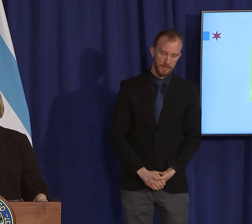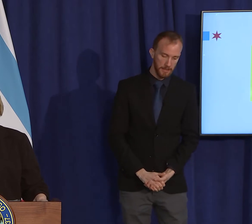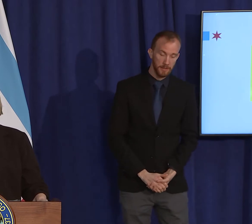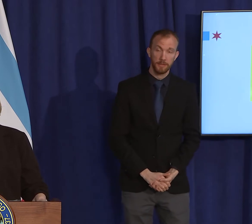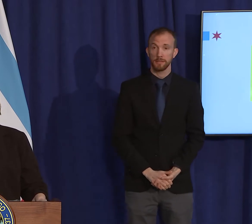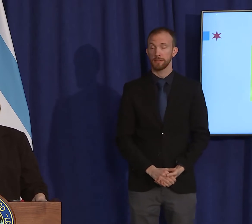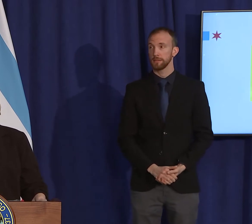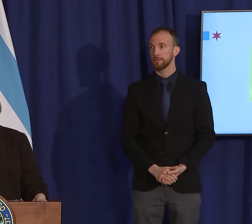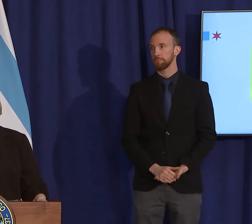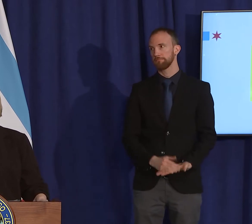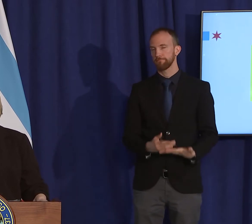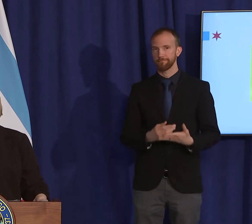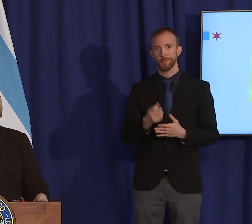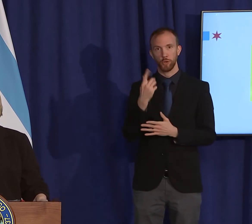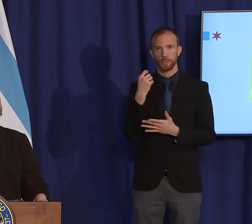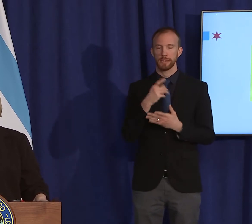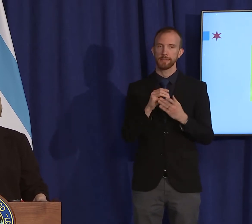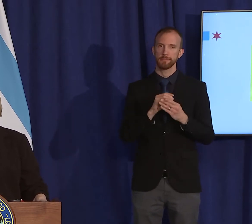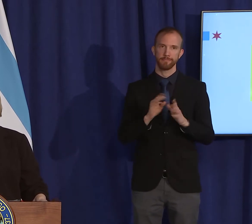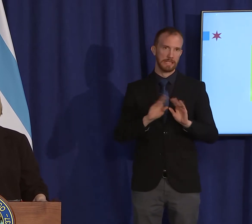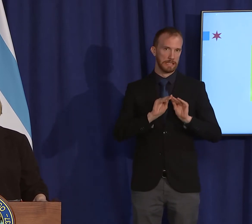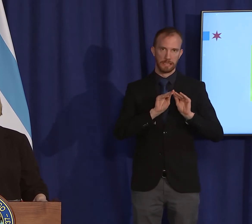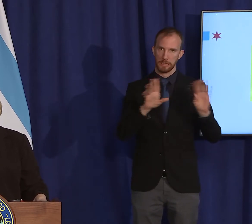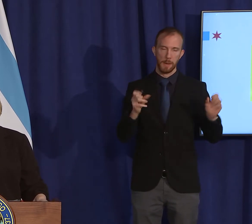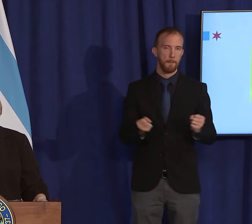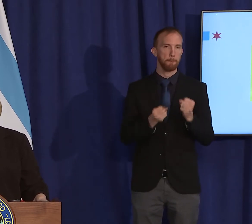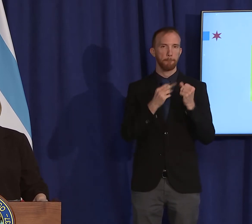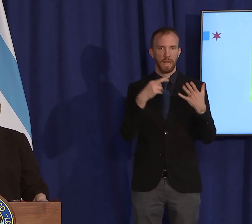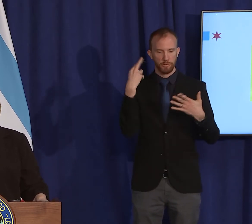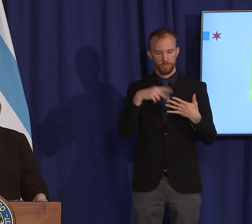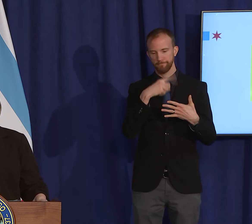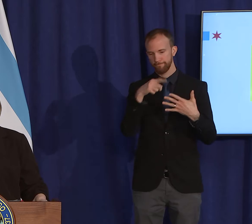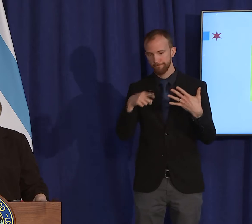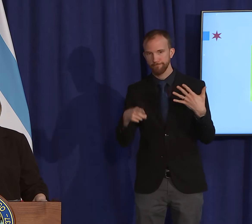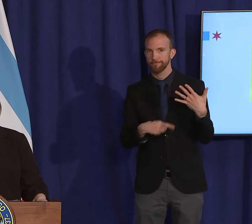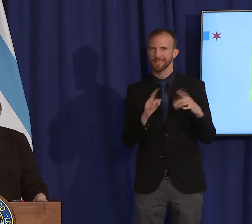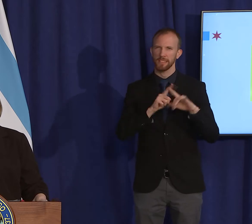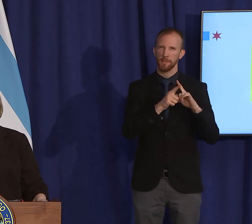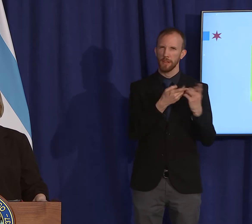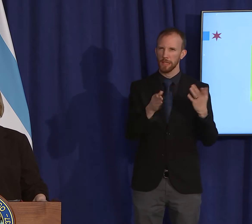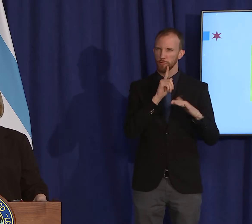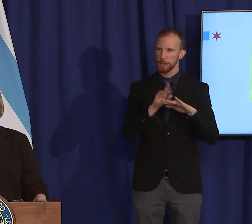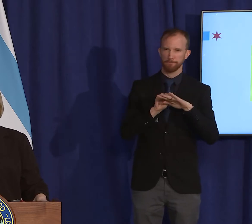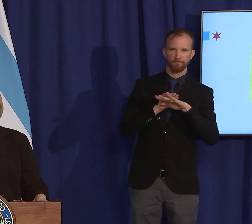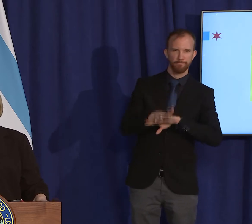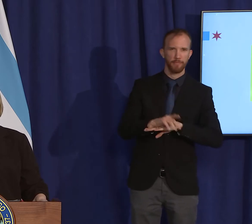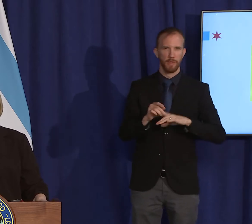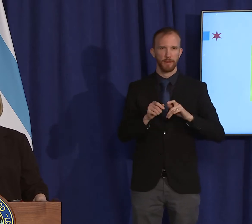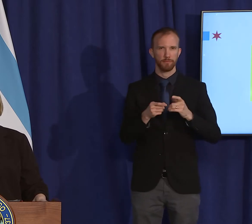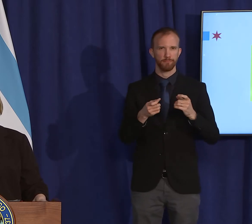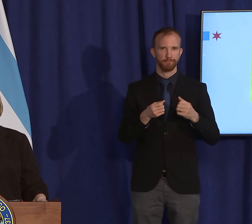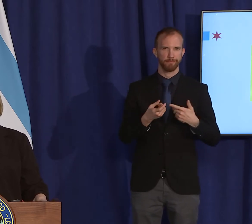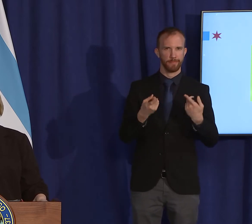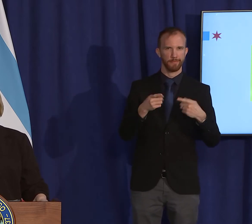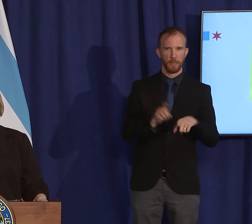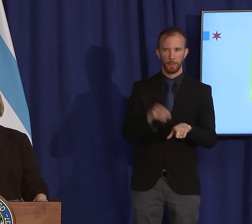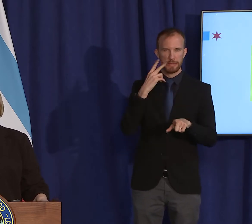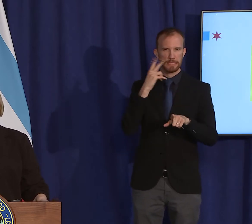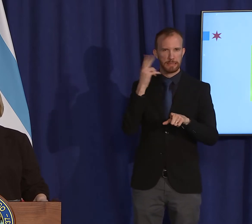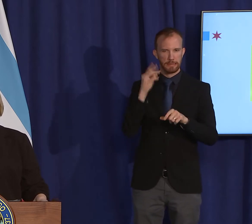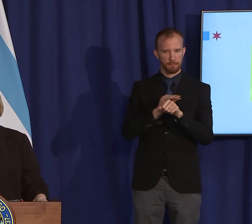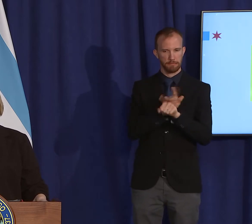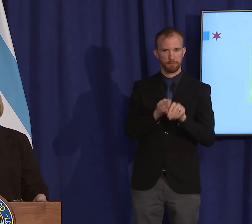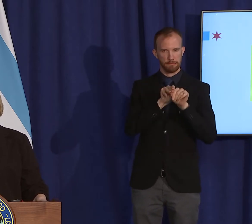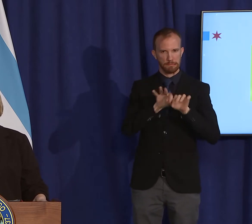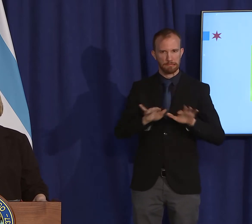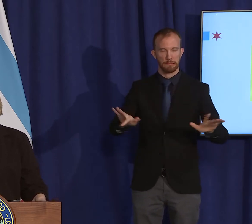clearly, this is multifactorial, where we are seeing major increases like this. Like I noted, where we've seen significant outbreaks,